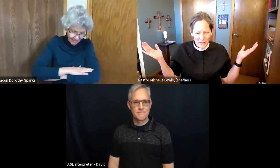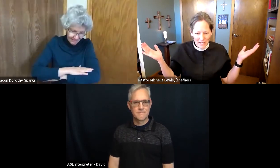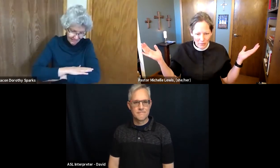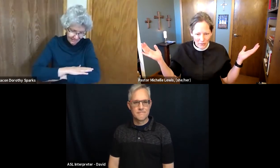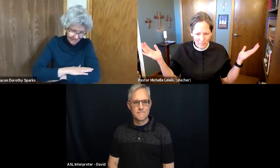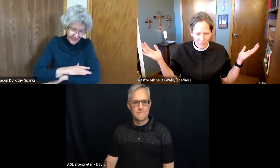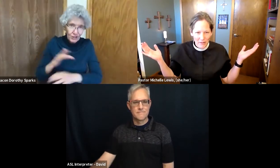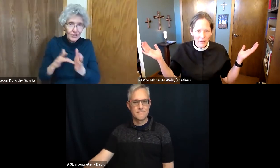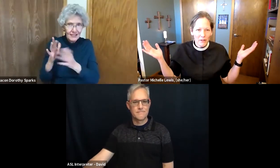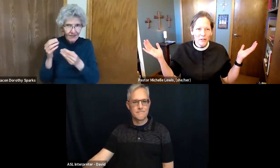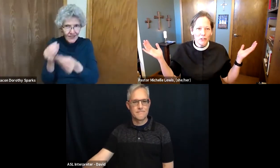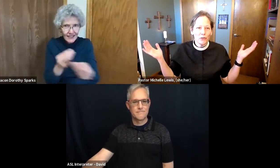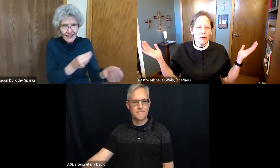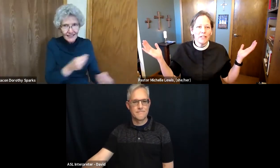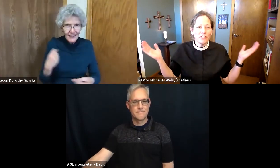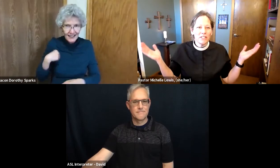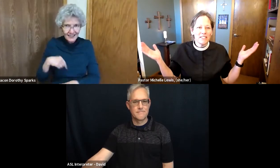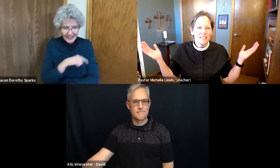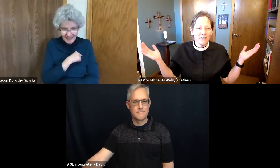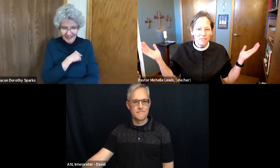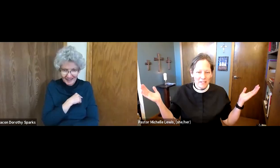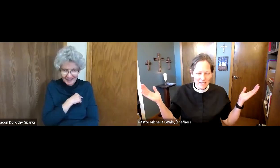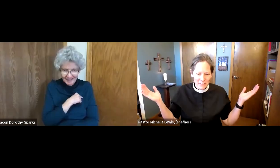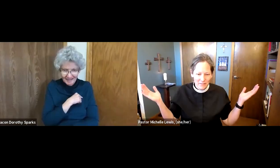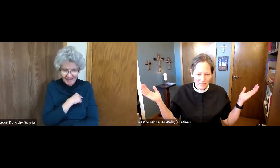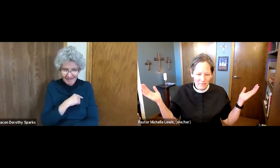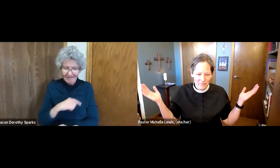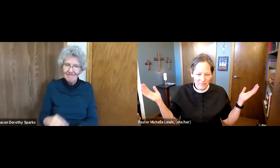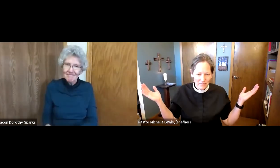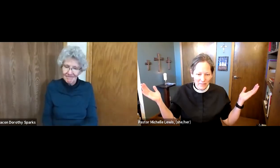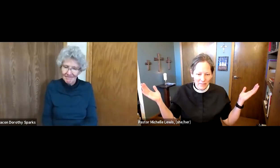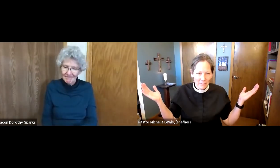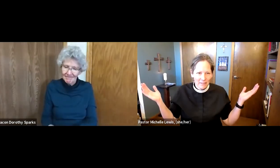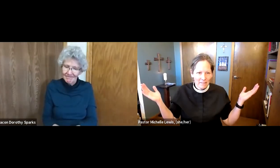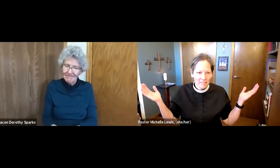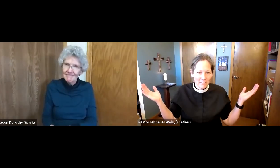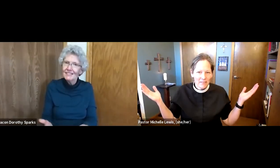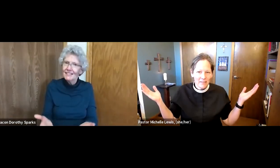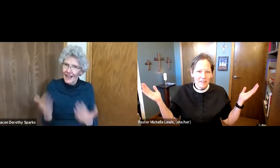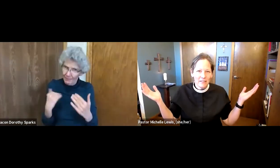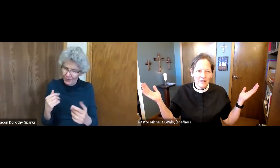Come to the table. Join Jesus in the feast.